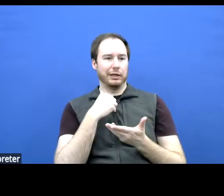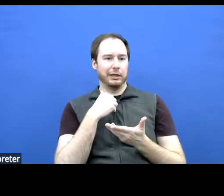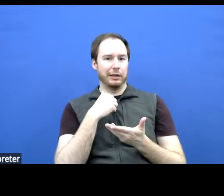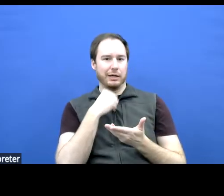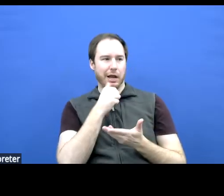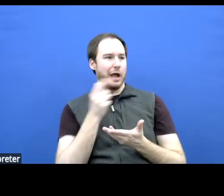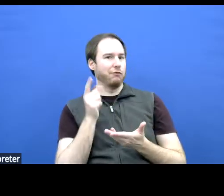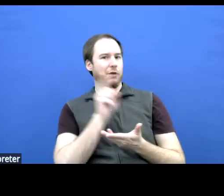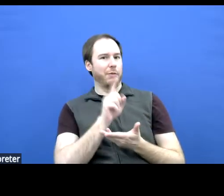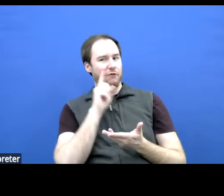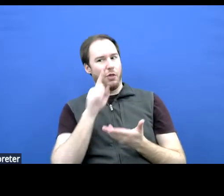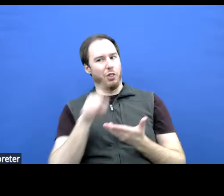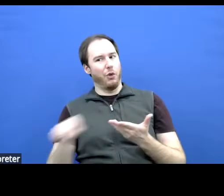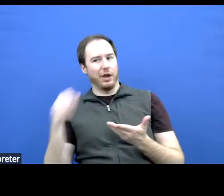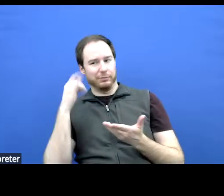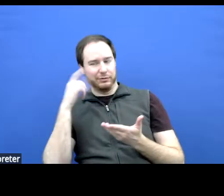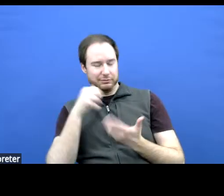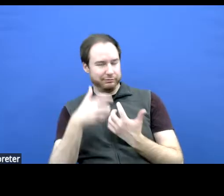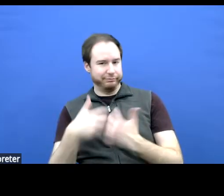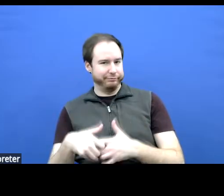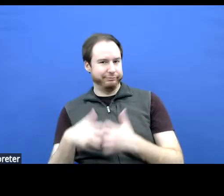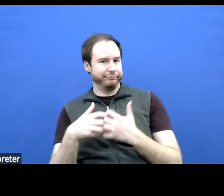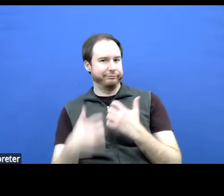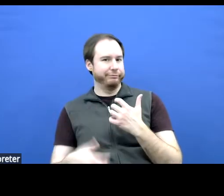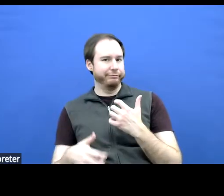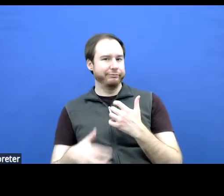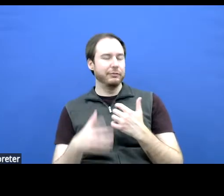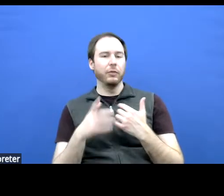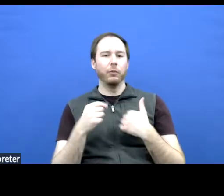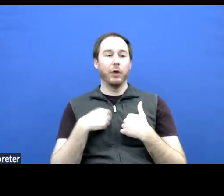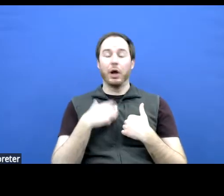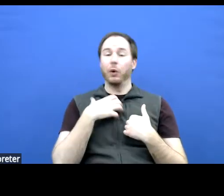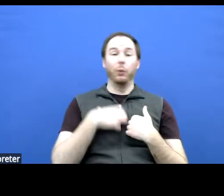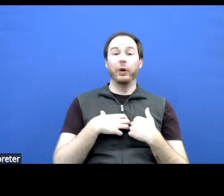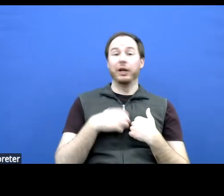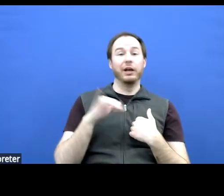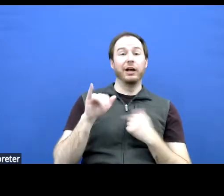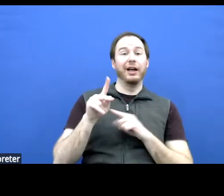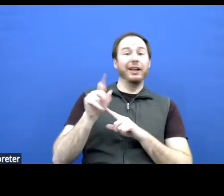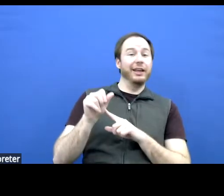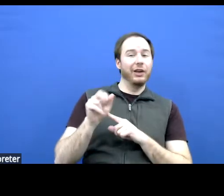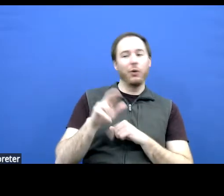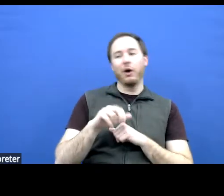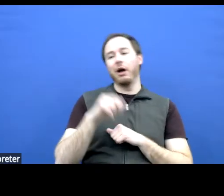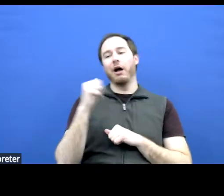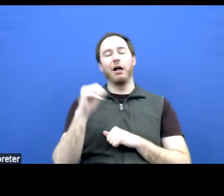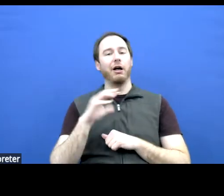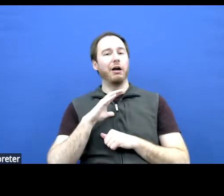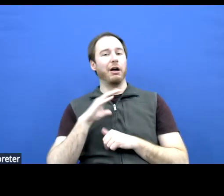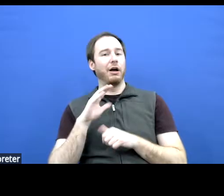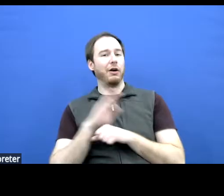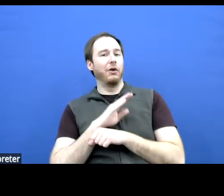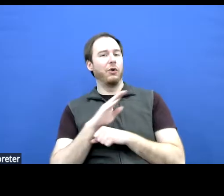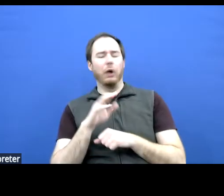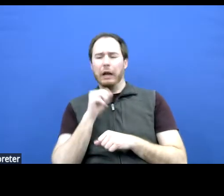didn't work, but we'd love to be here talking about, IKEA coming in or a different retail use. Not that this isn't great